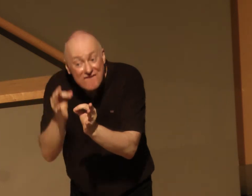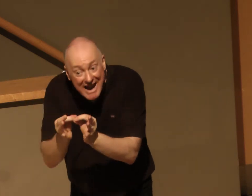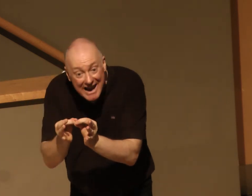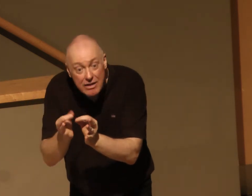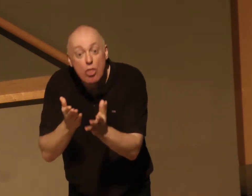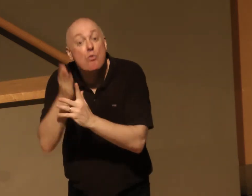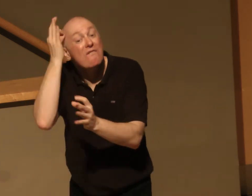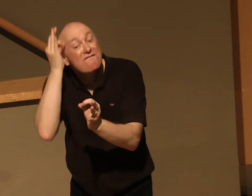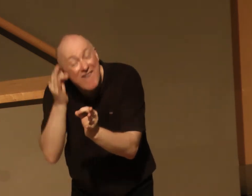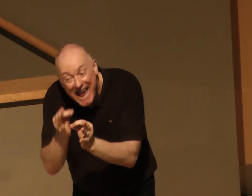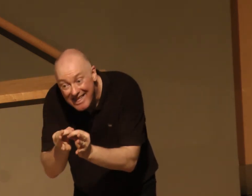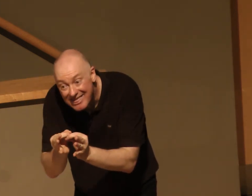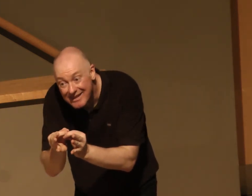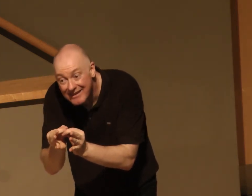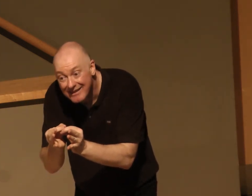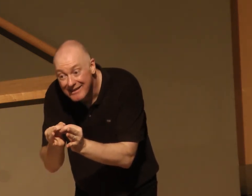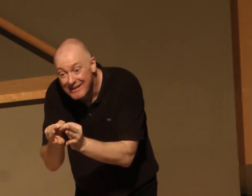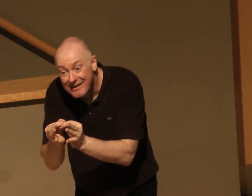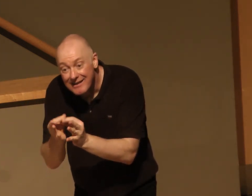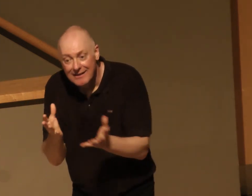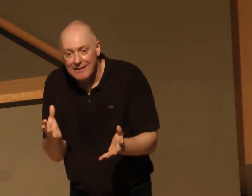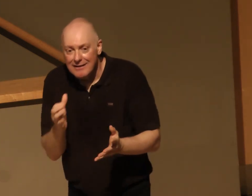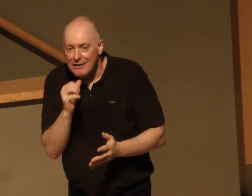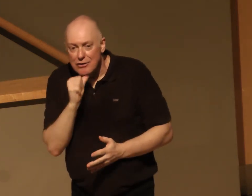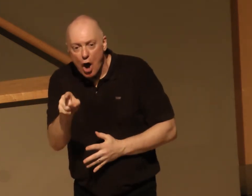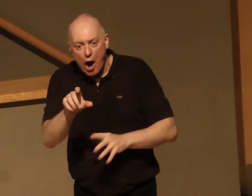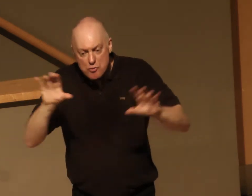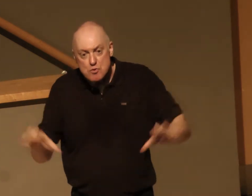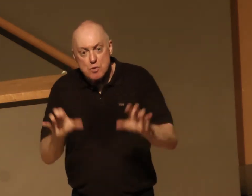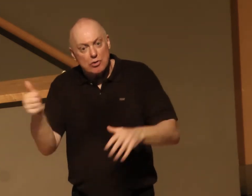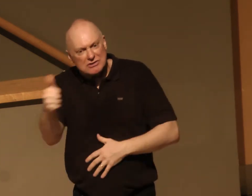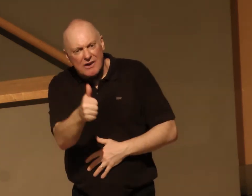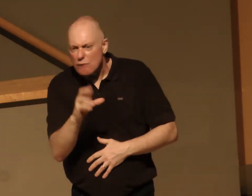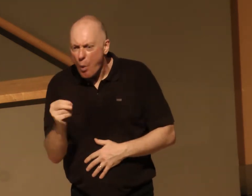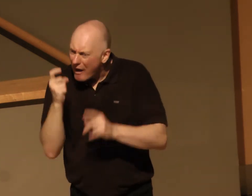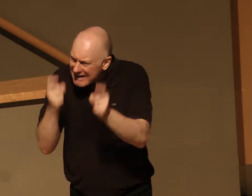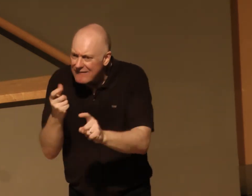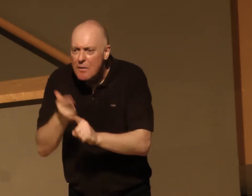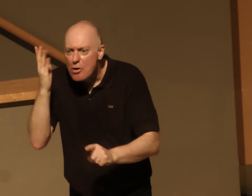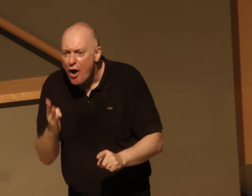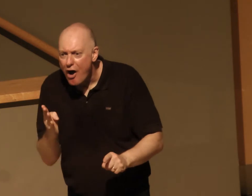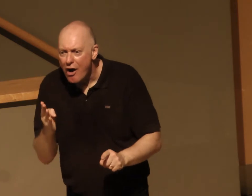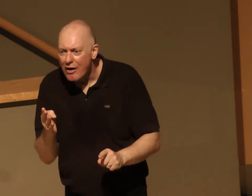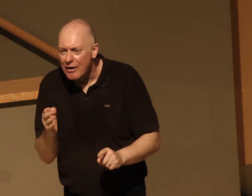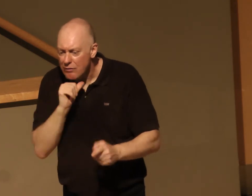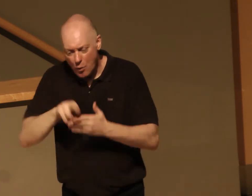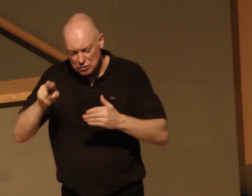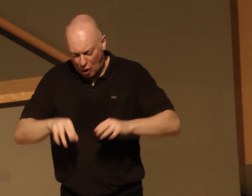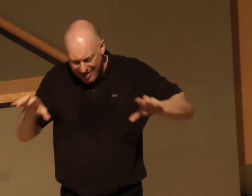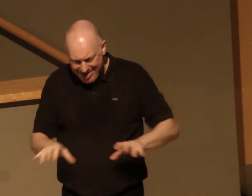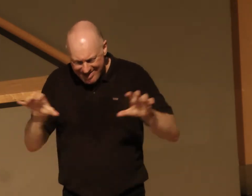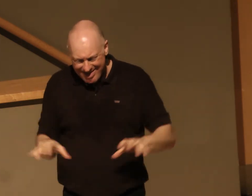faith and this is not your own doing it's the gift of God that results works so that no one